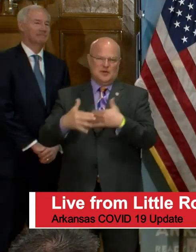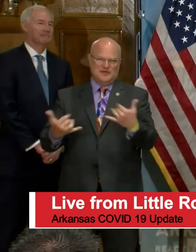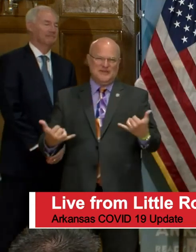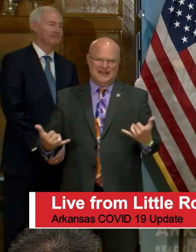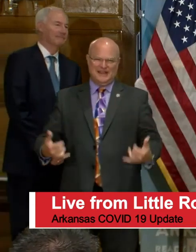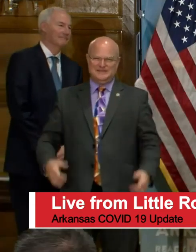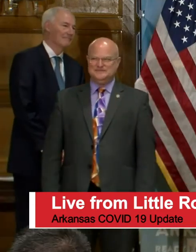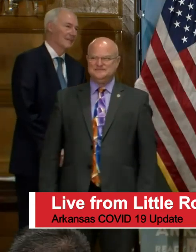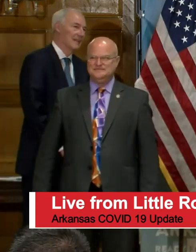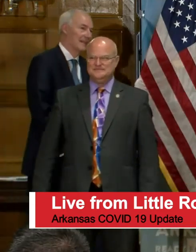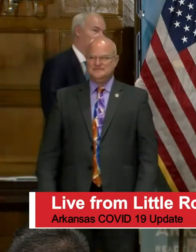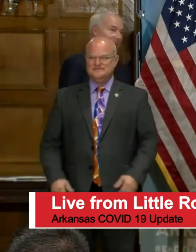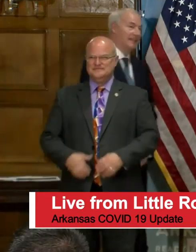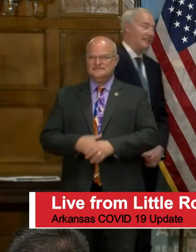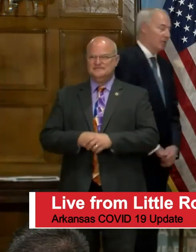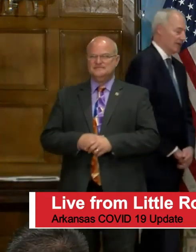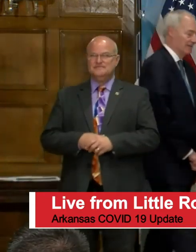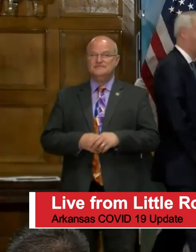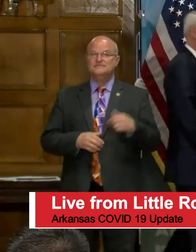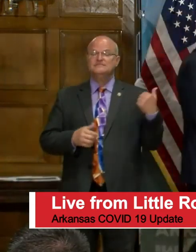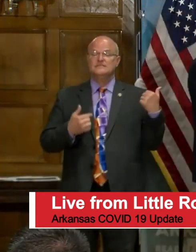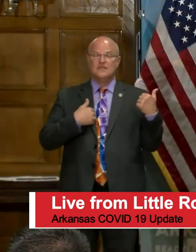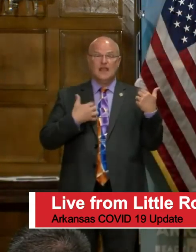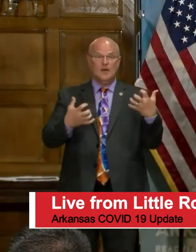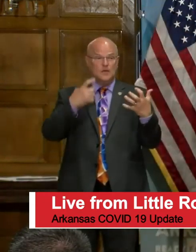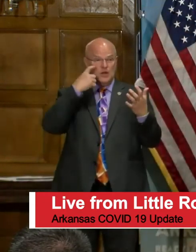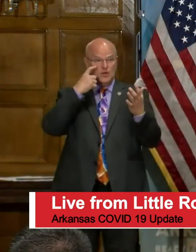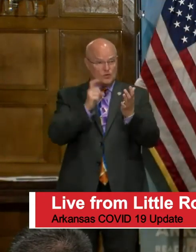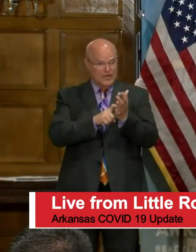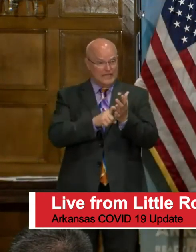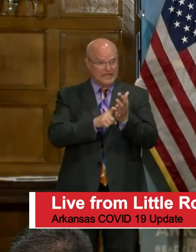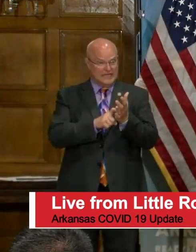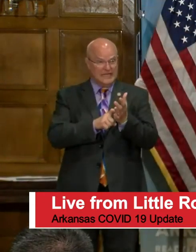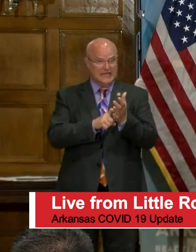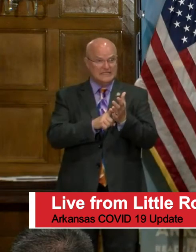progress. I did want to recognize